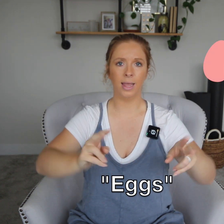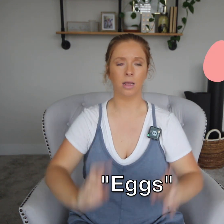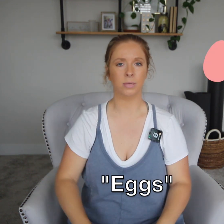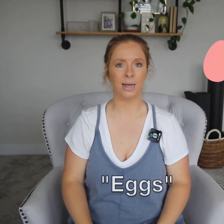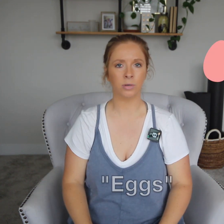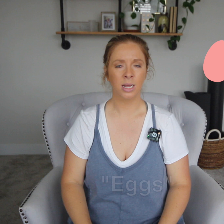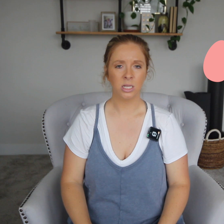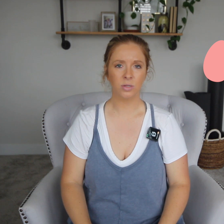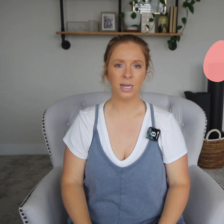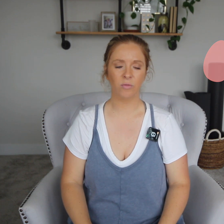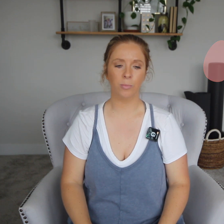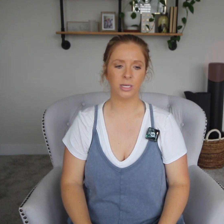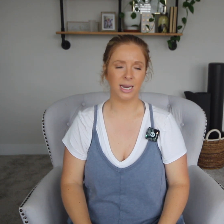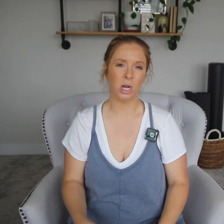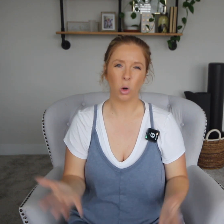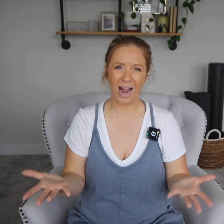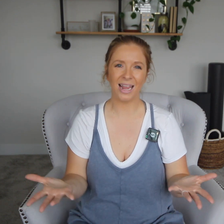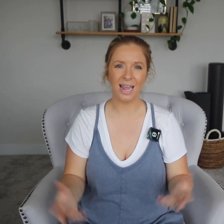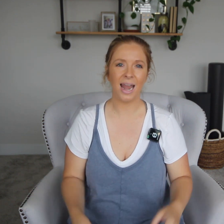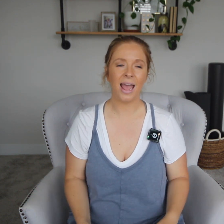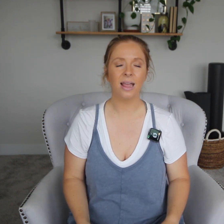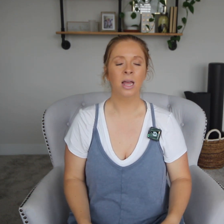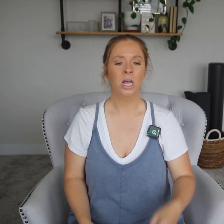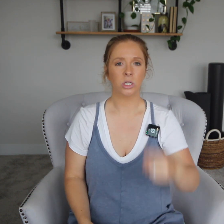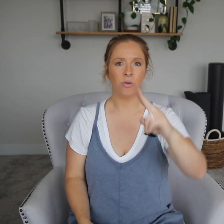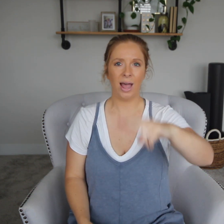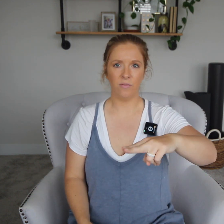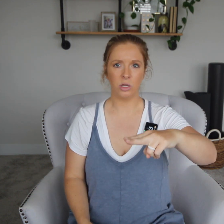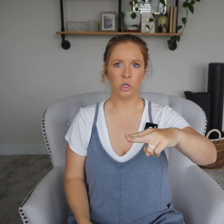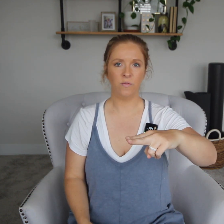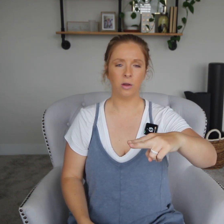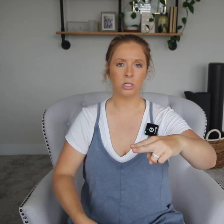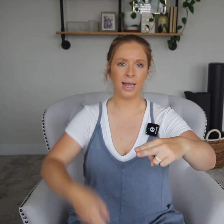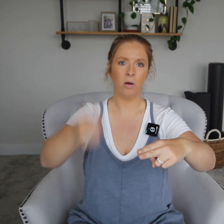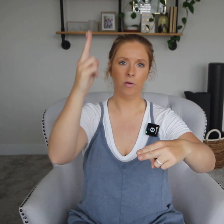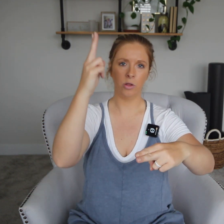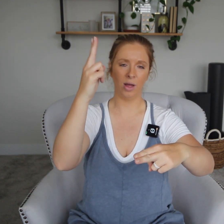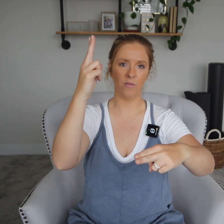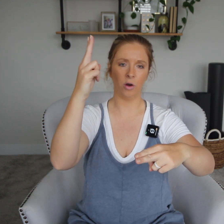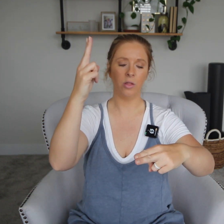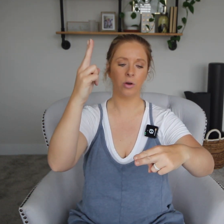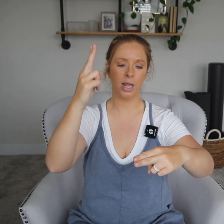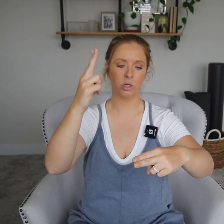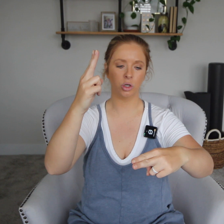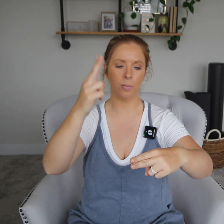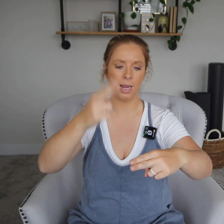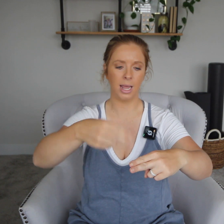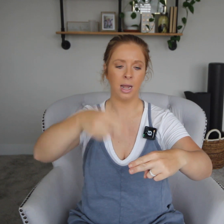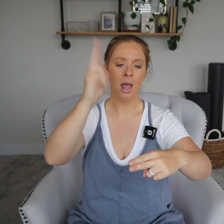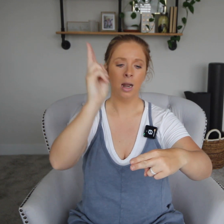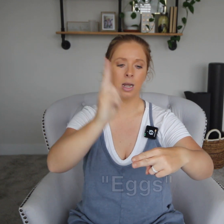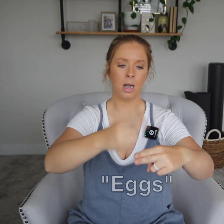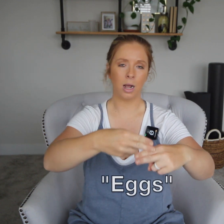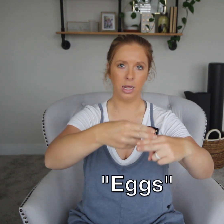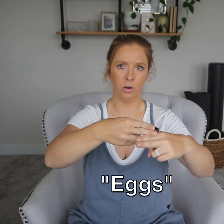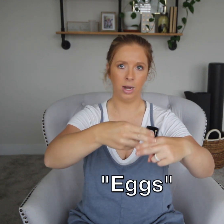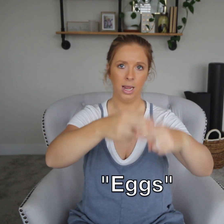comes out. So it's kind of representing cracking an egg. So you'll have these two fingers out, you'll have your other hand, your dominant hand, knocking your hand,